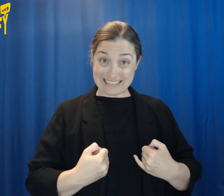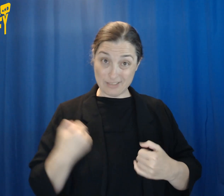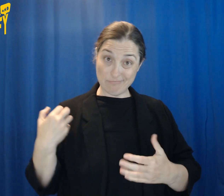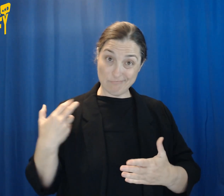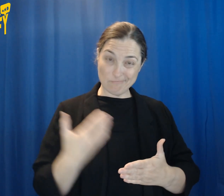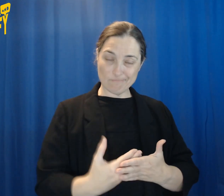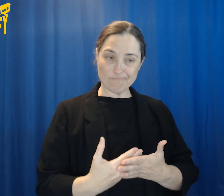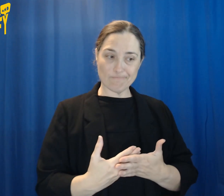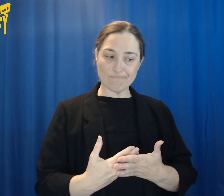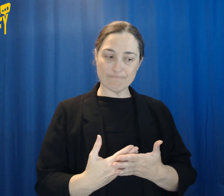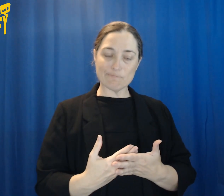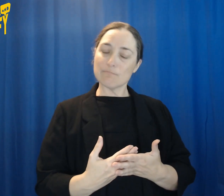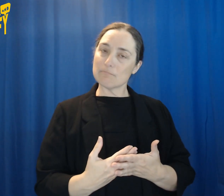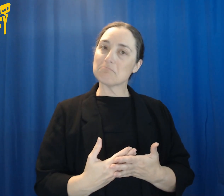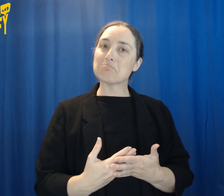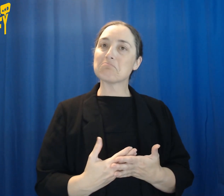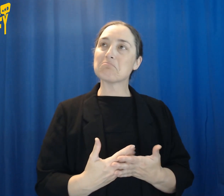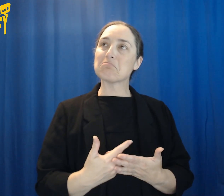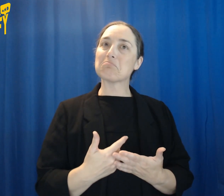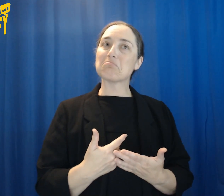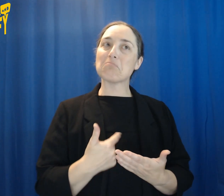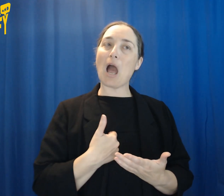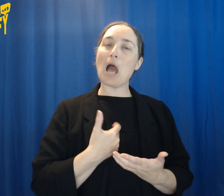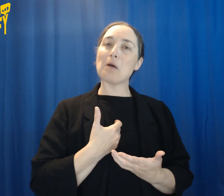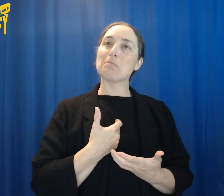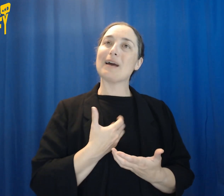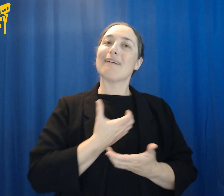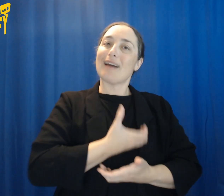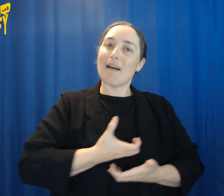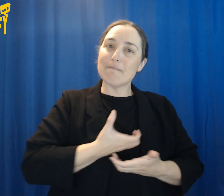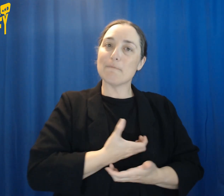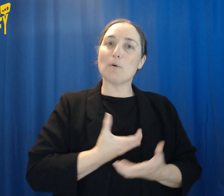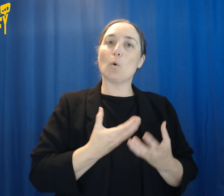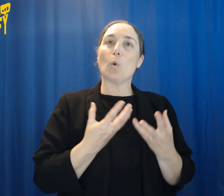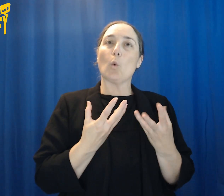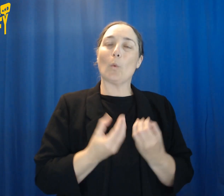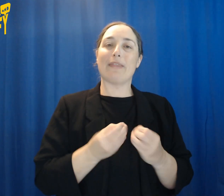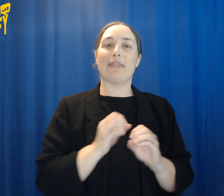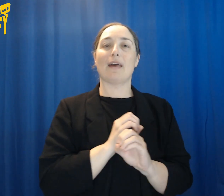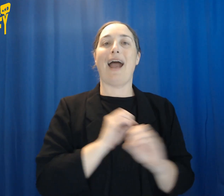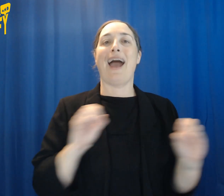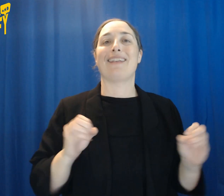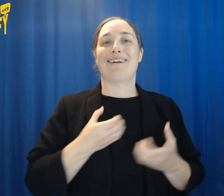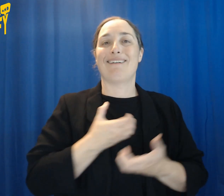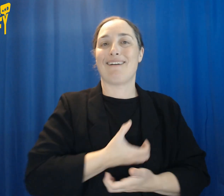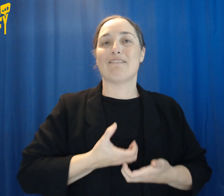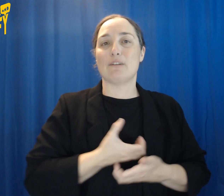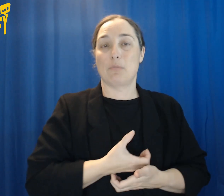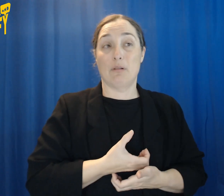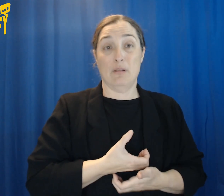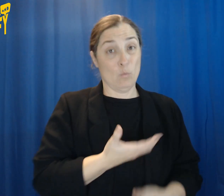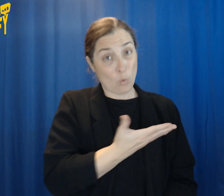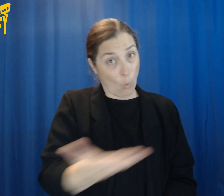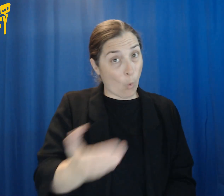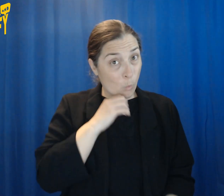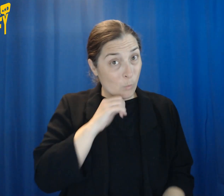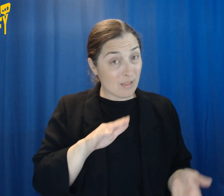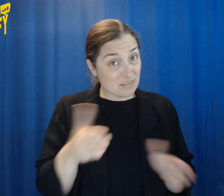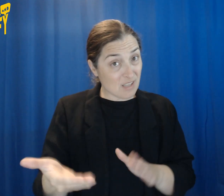sit with uncomfortable feelings. We're all going to die eventually. And as scary as